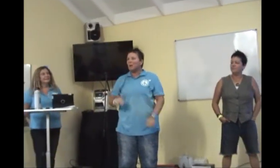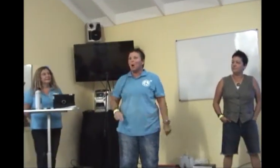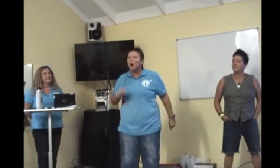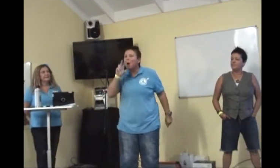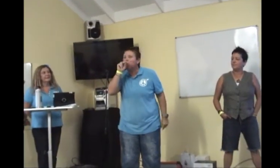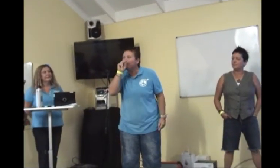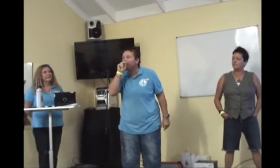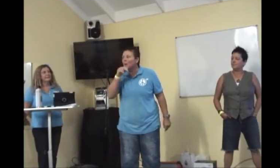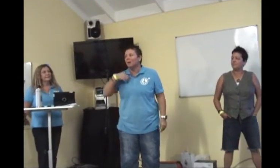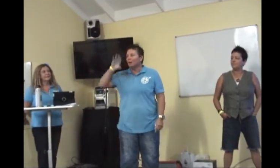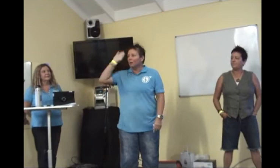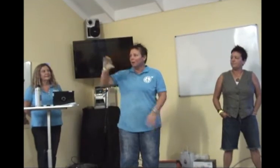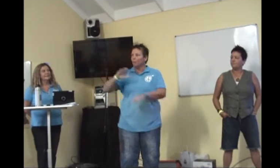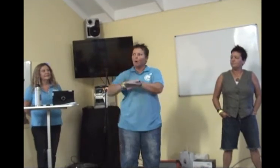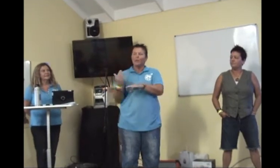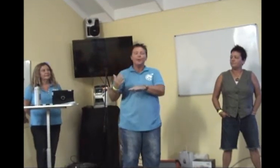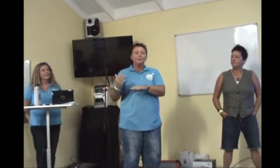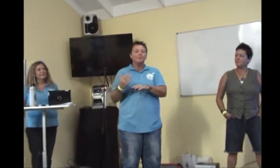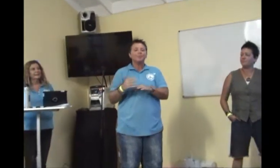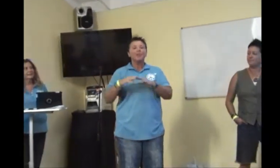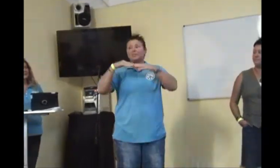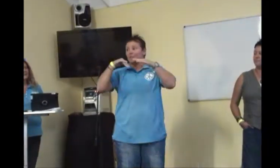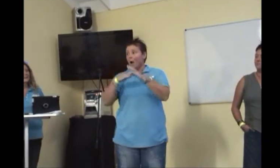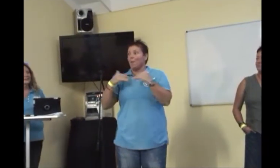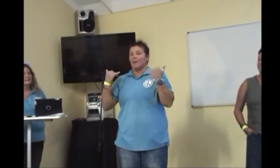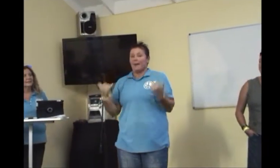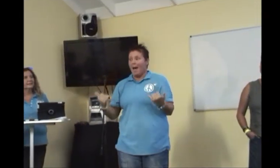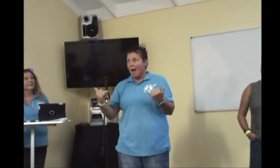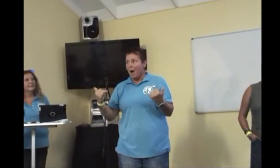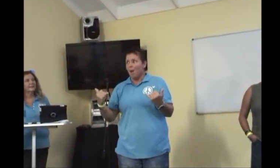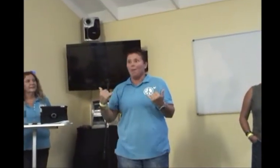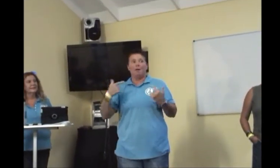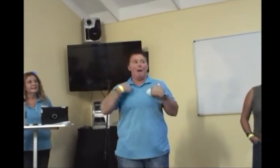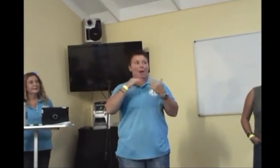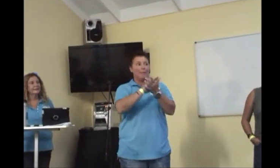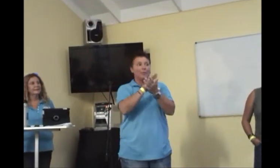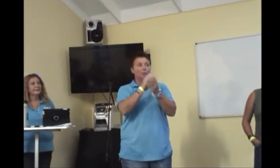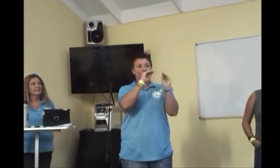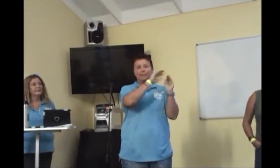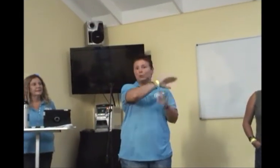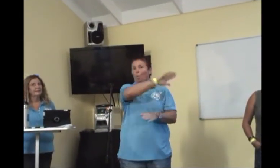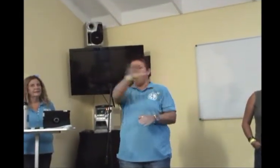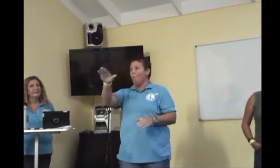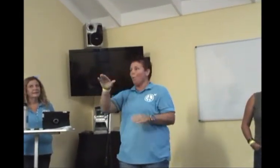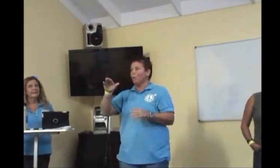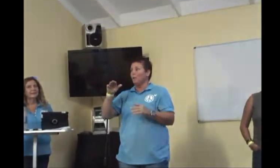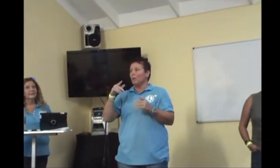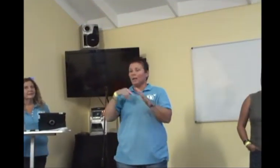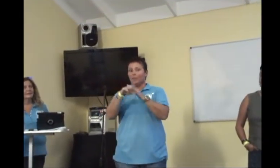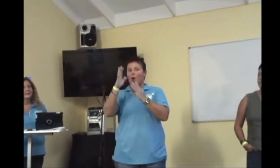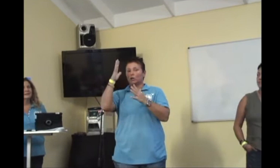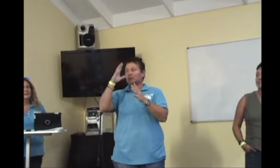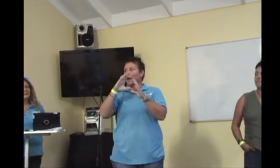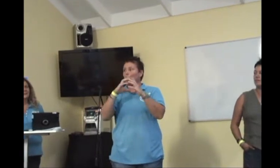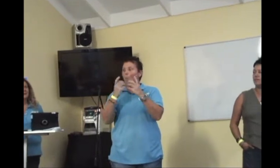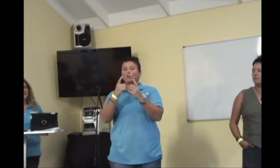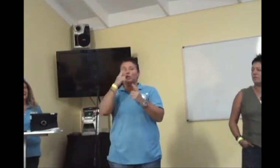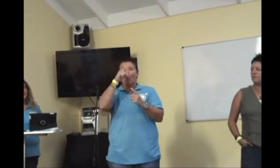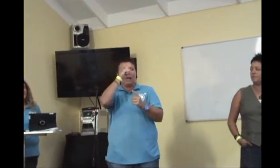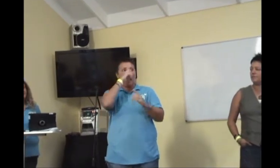you couldn't sign. I had to use, lip pads and all that. So that was very hard. So now I'm happy to teach you all in the Auslan school so